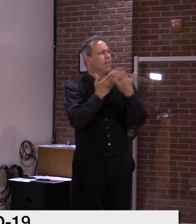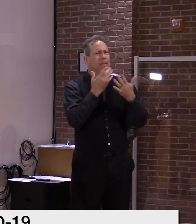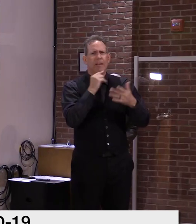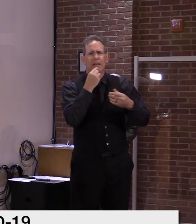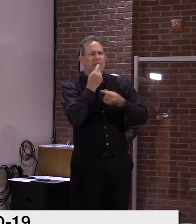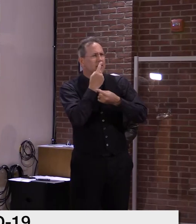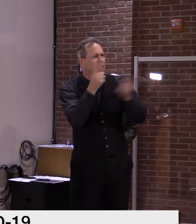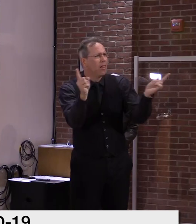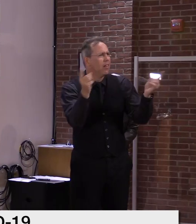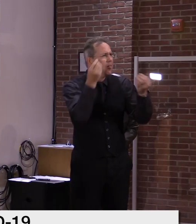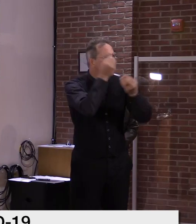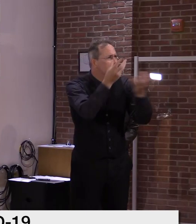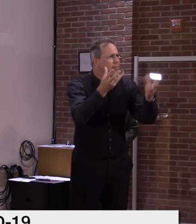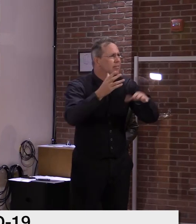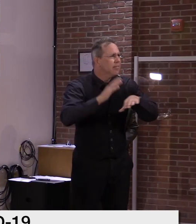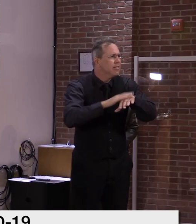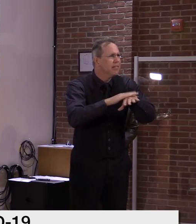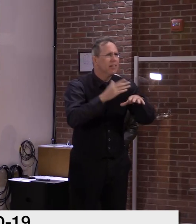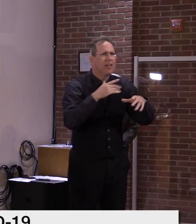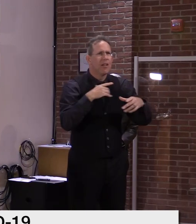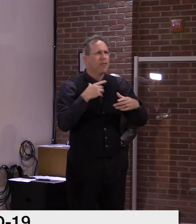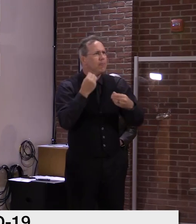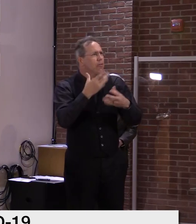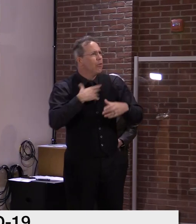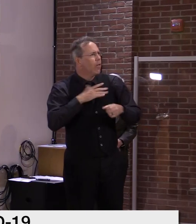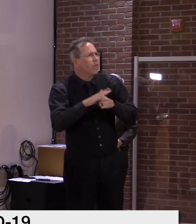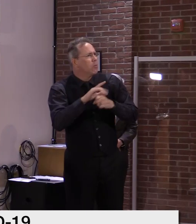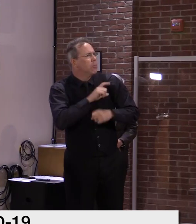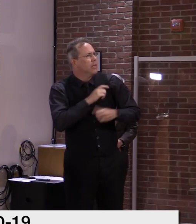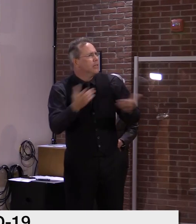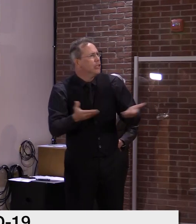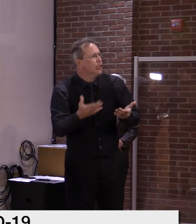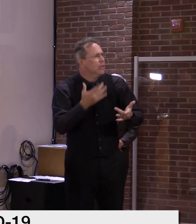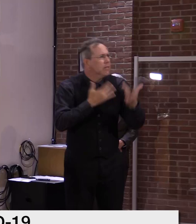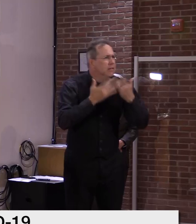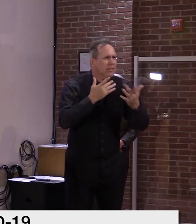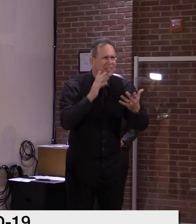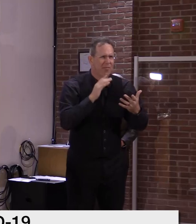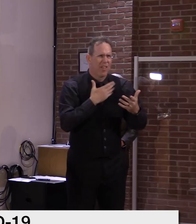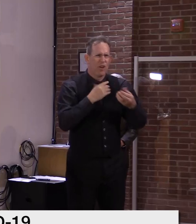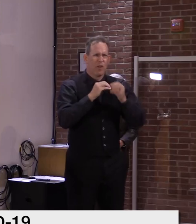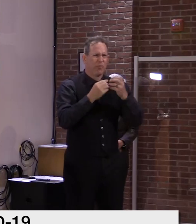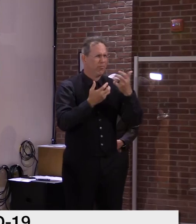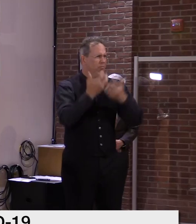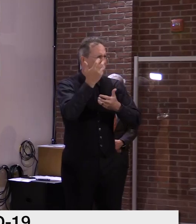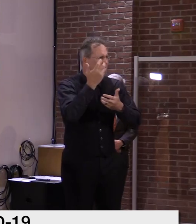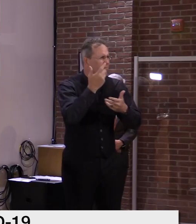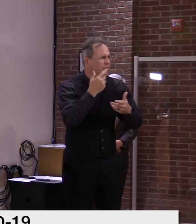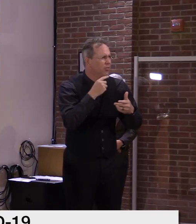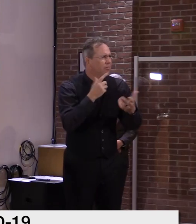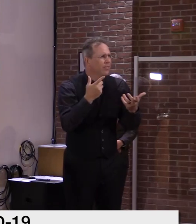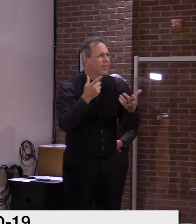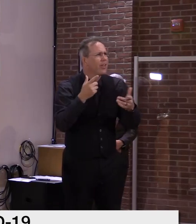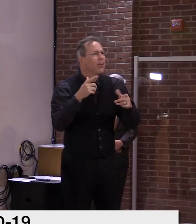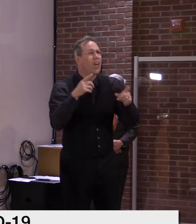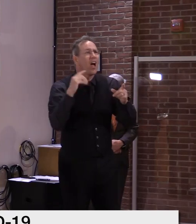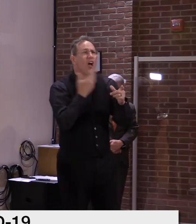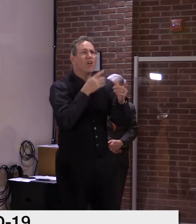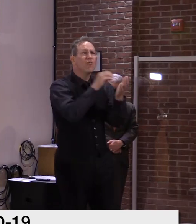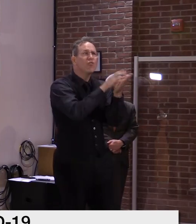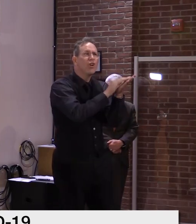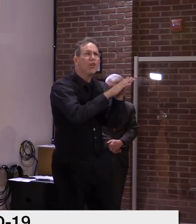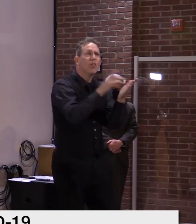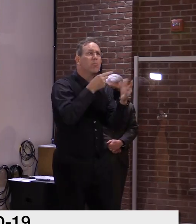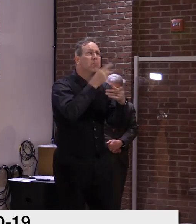counterproductive and doesn't quite seem to match up with public records. Well, first of all, I